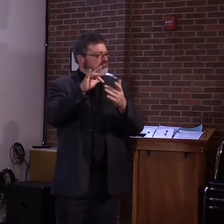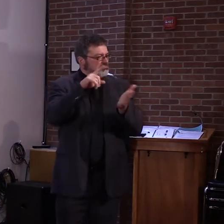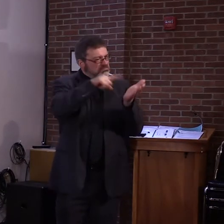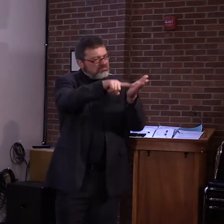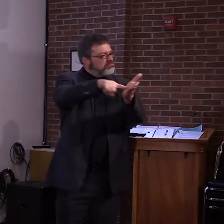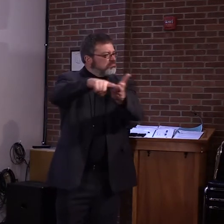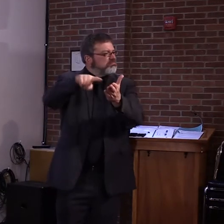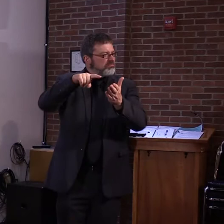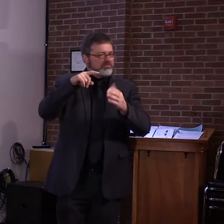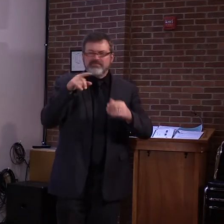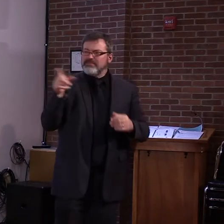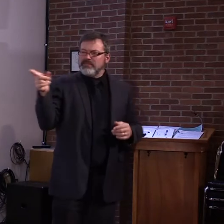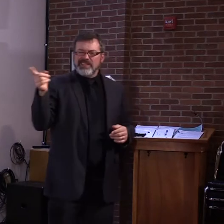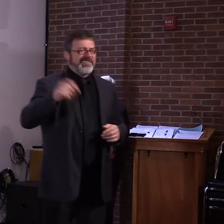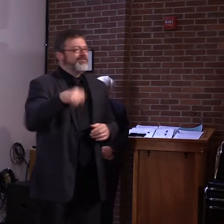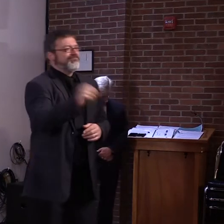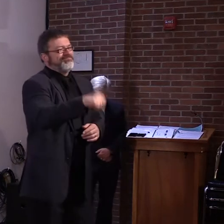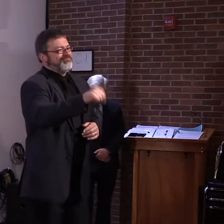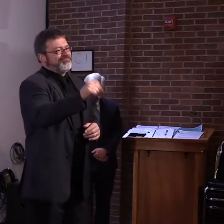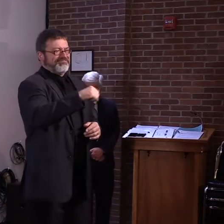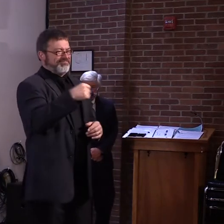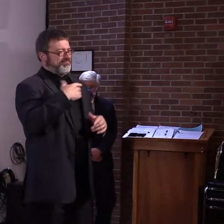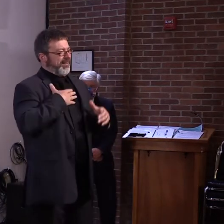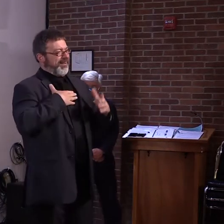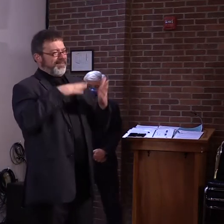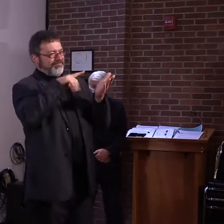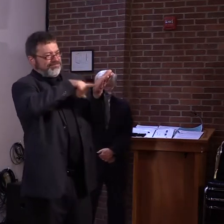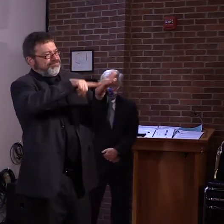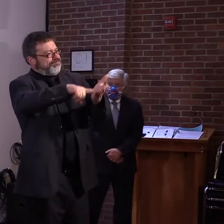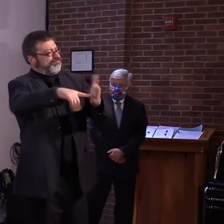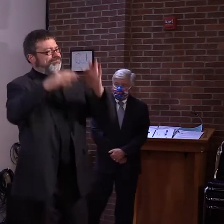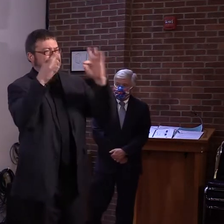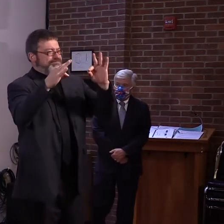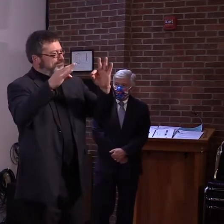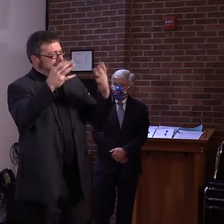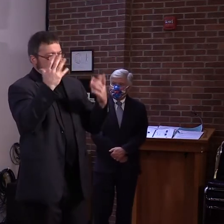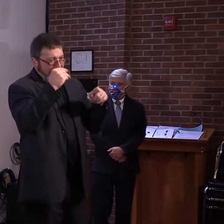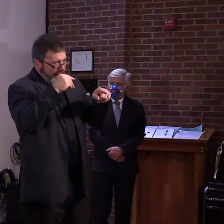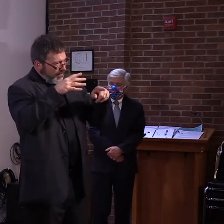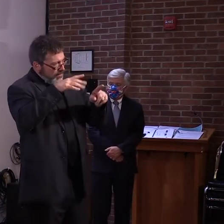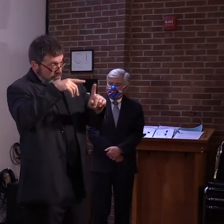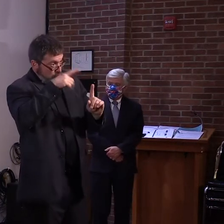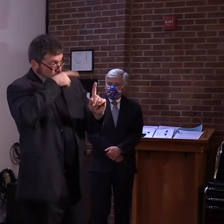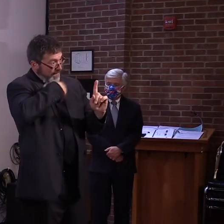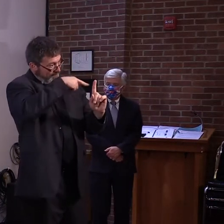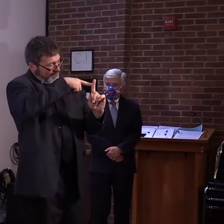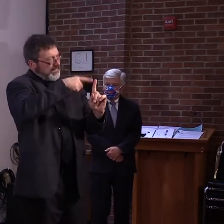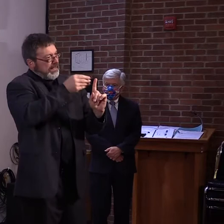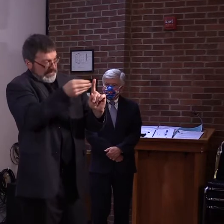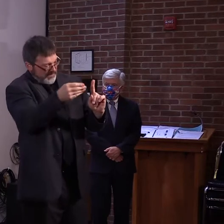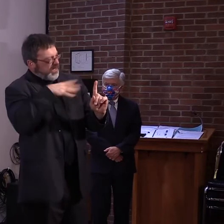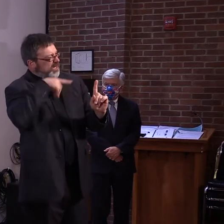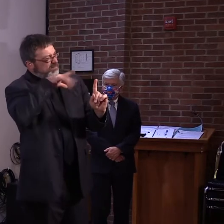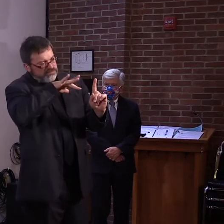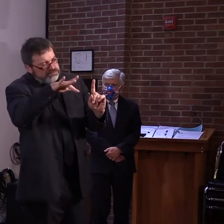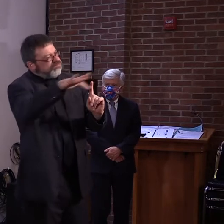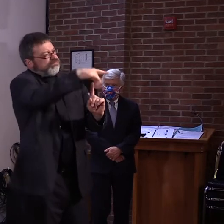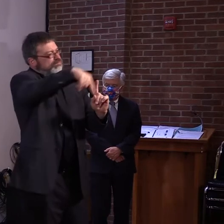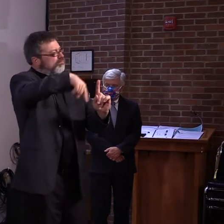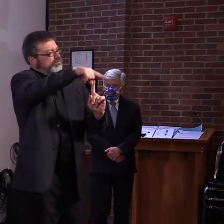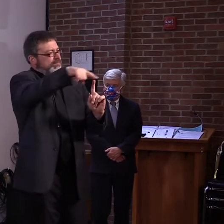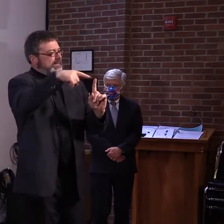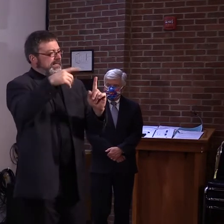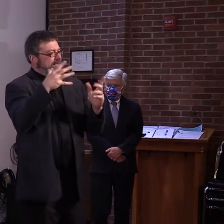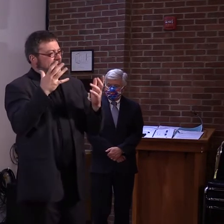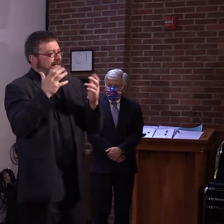anyone that the person may have come in contact with. We want to hear from them. Again, it's in all of our best